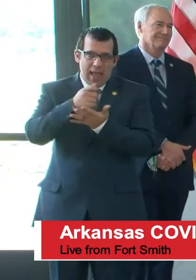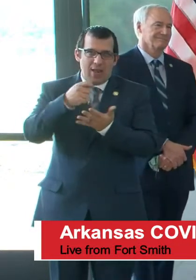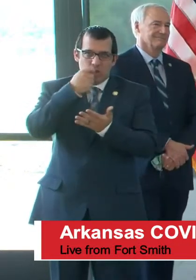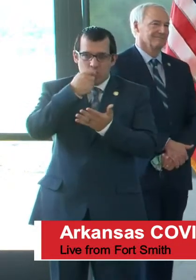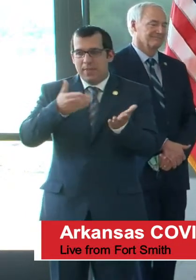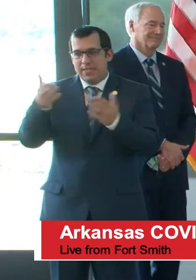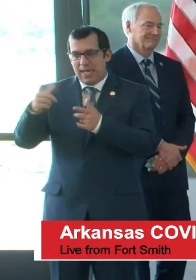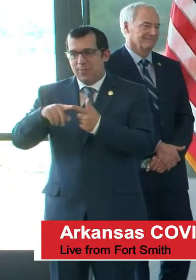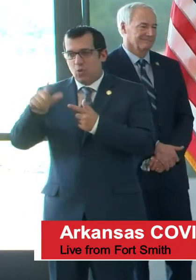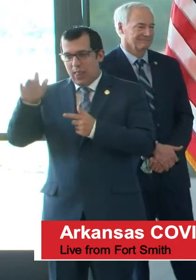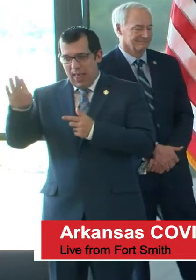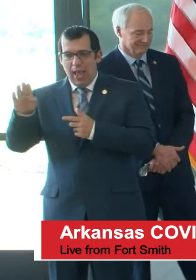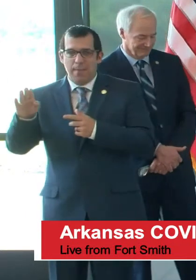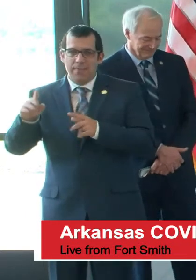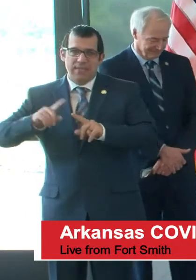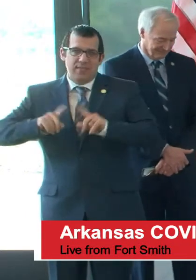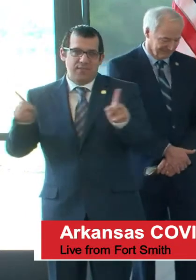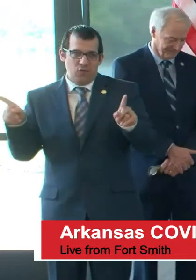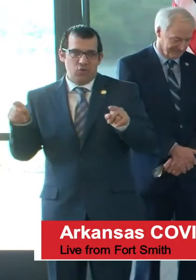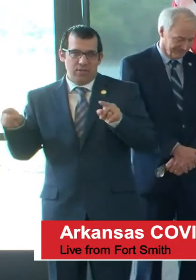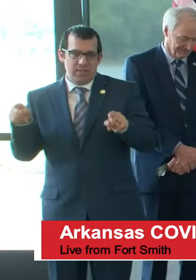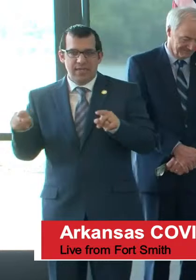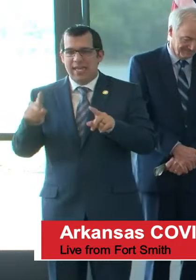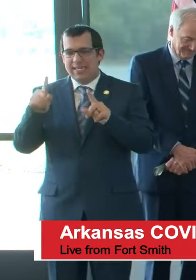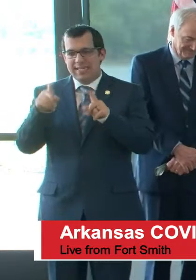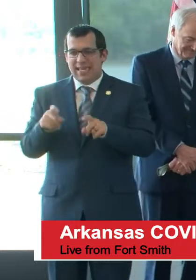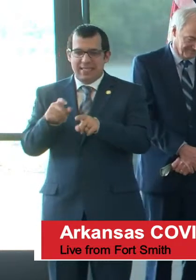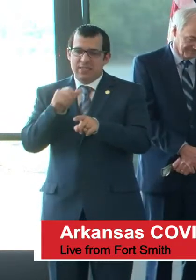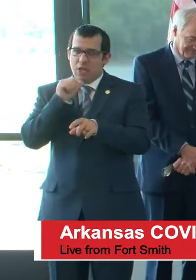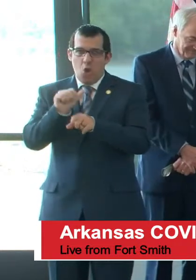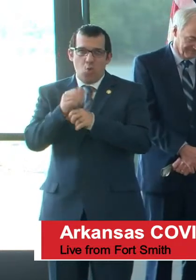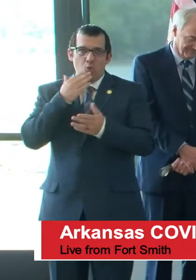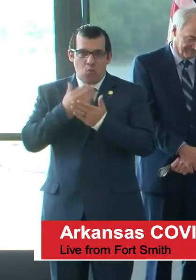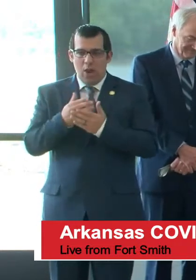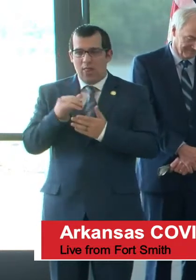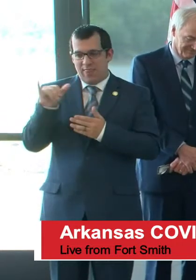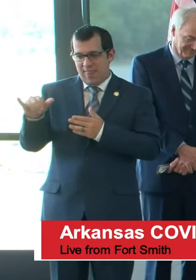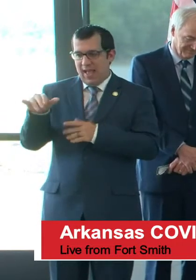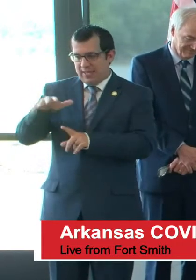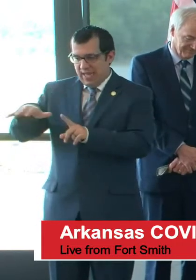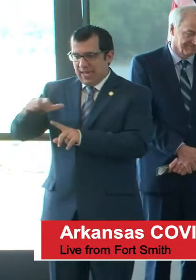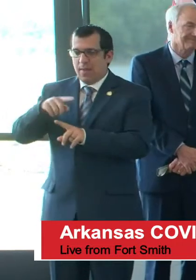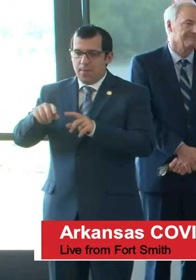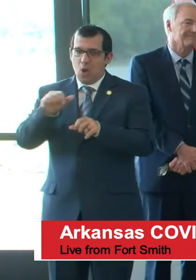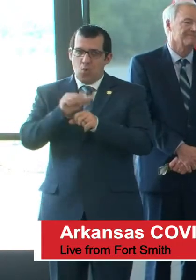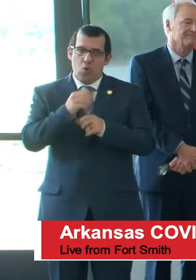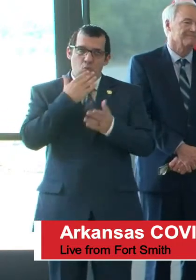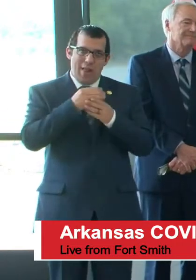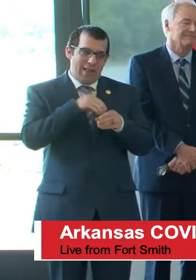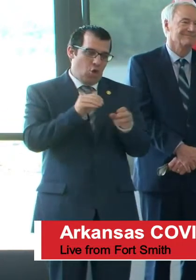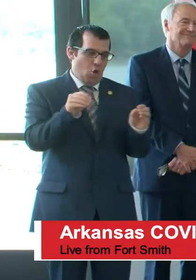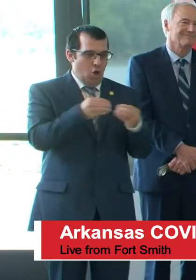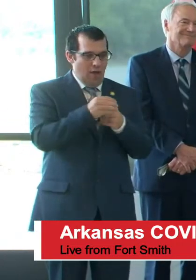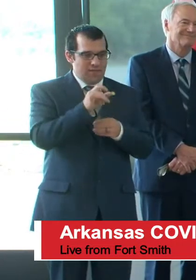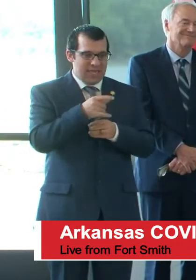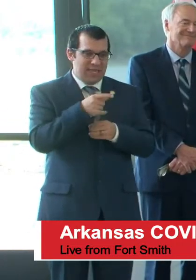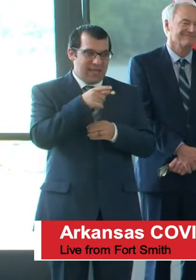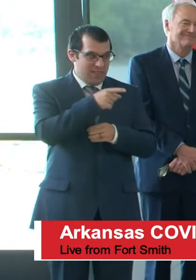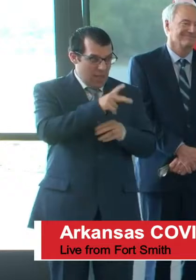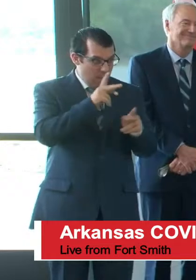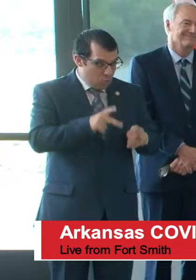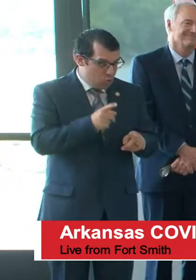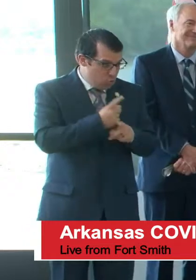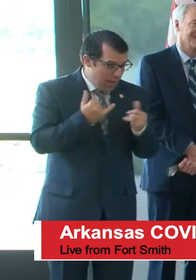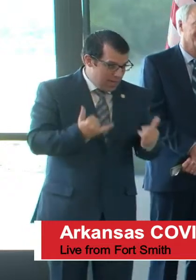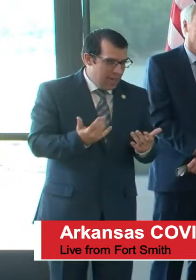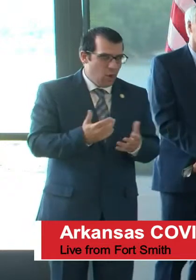lab. So that test doesn't work very well in those settings, but it works very well in an office setting if you need to know this person